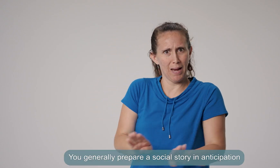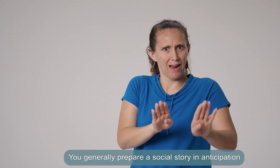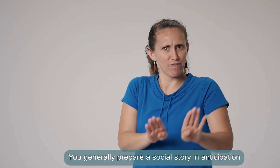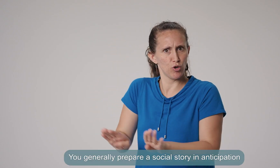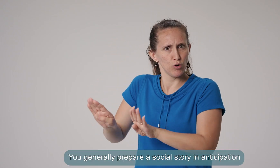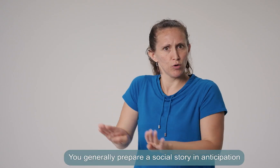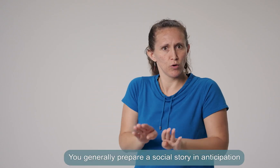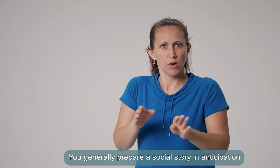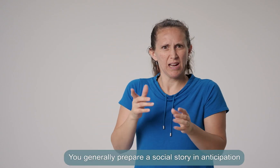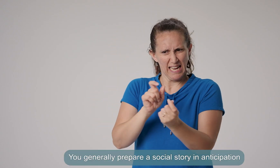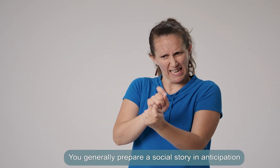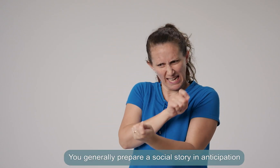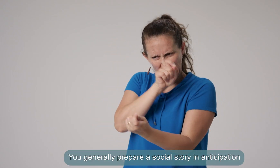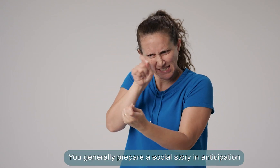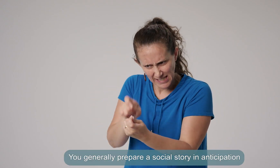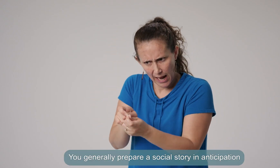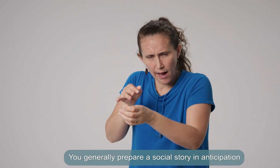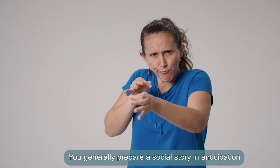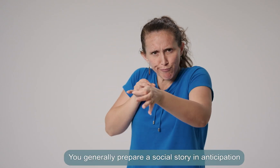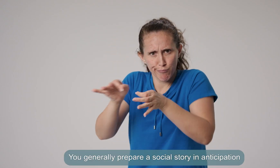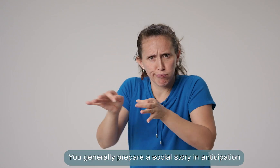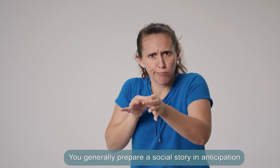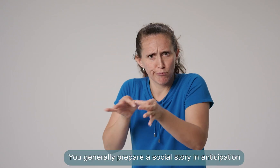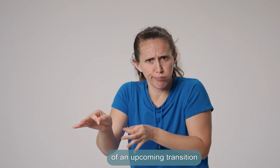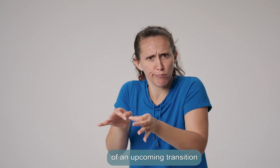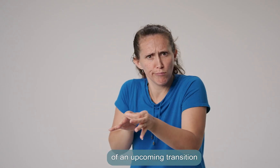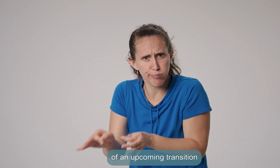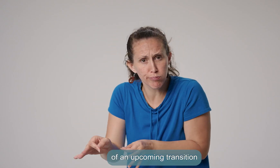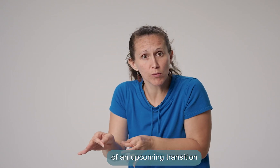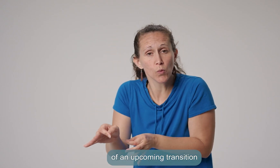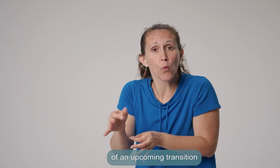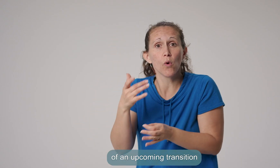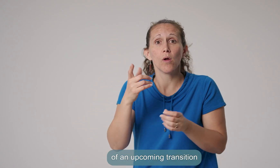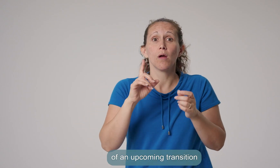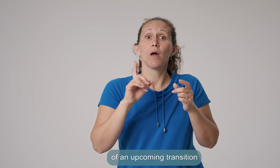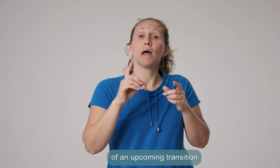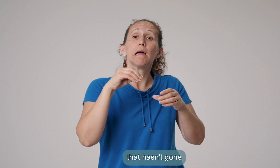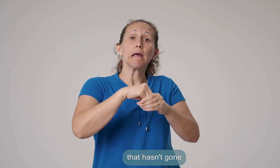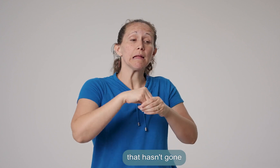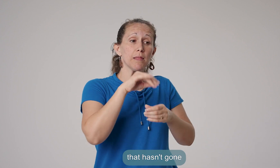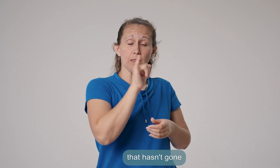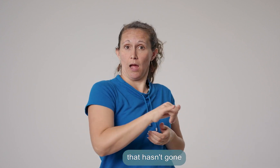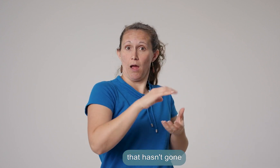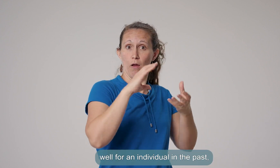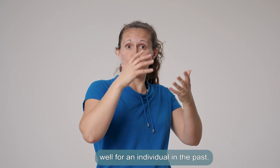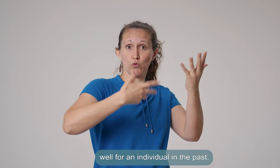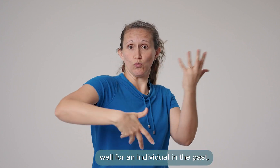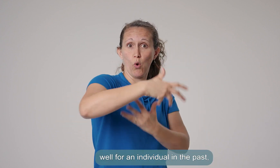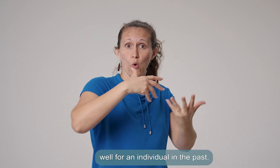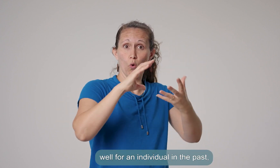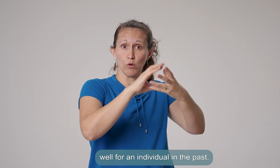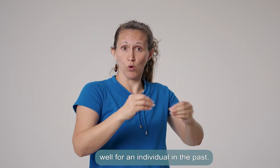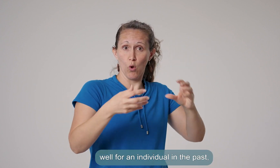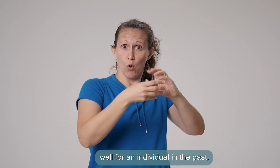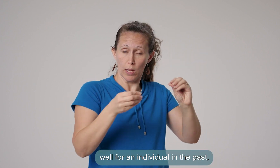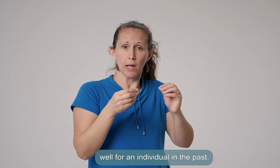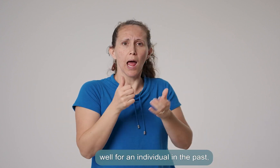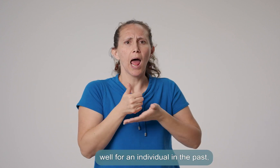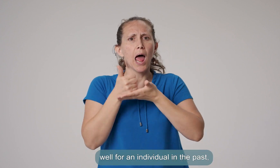You generally prepare a social story in anticipation of an upcoming transition that hasn't gone well for an individual in the past,